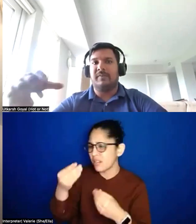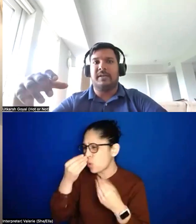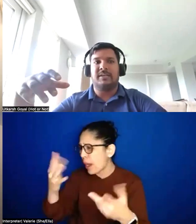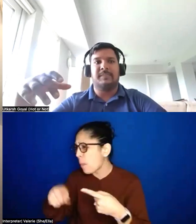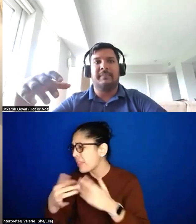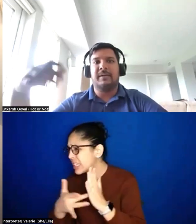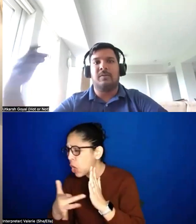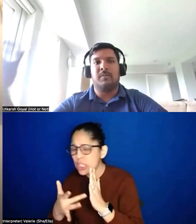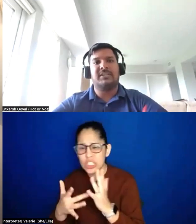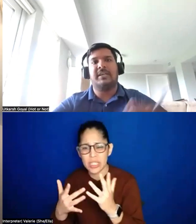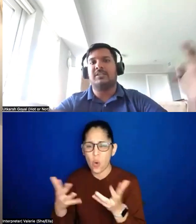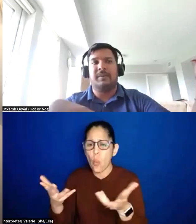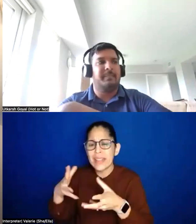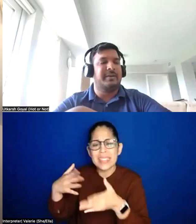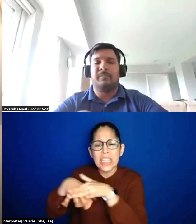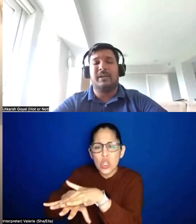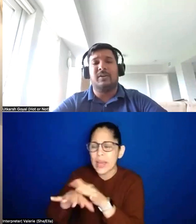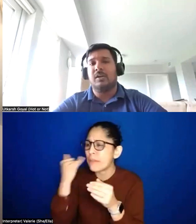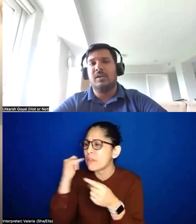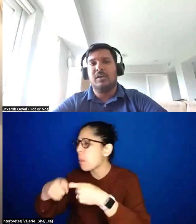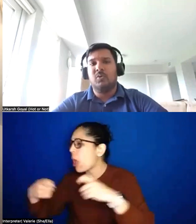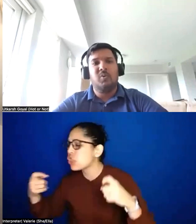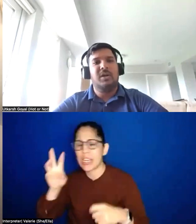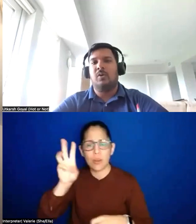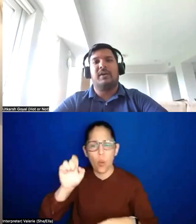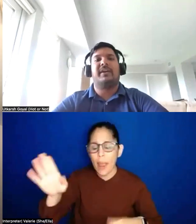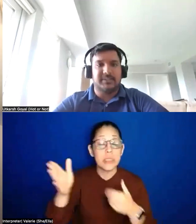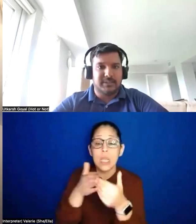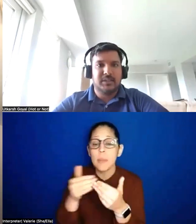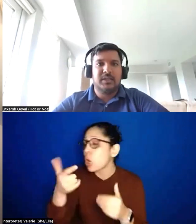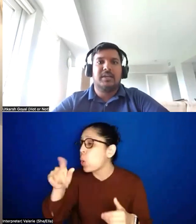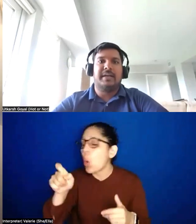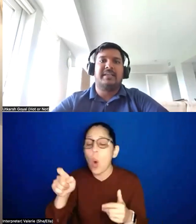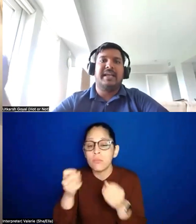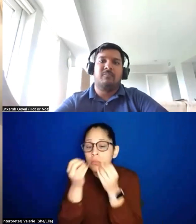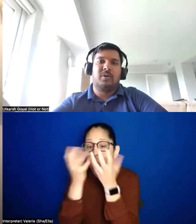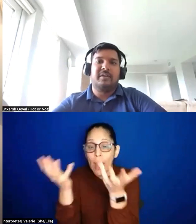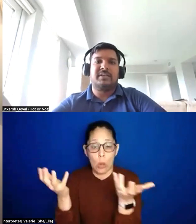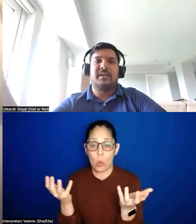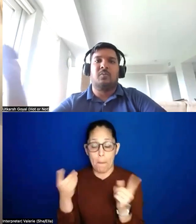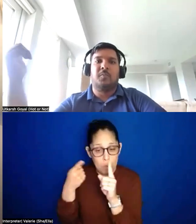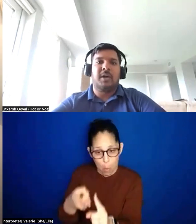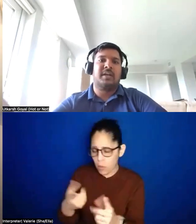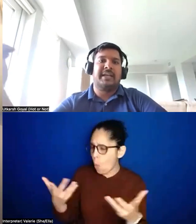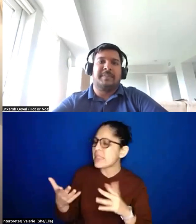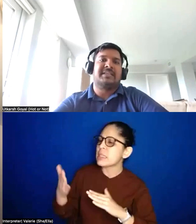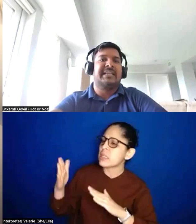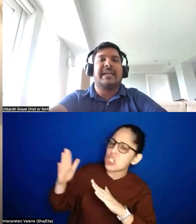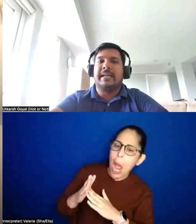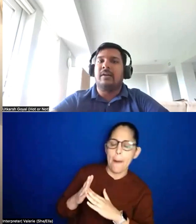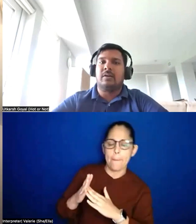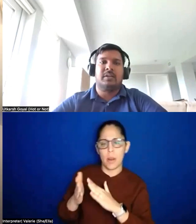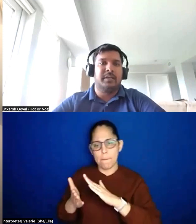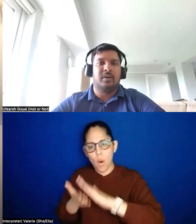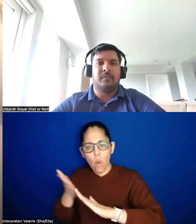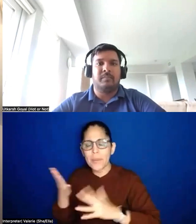care about whether it is being built on blockchain, it's being built on Google or whatever it is, right? Mm-hmm. They are more interested in what experience